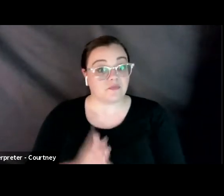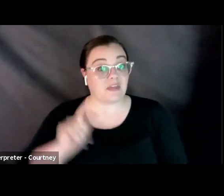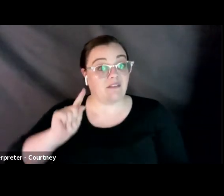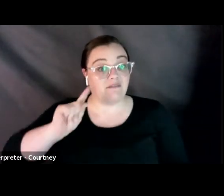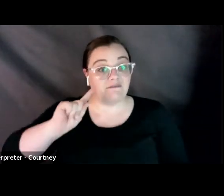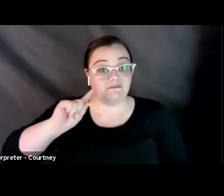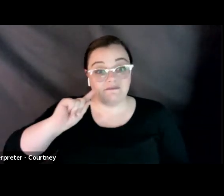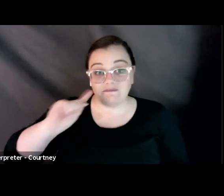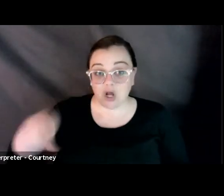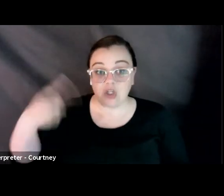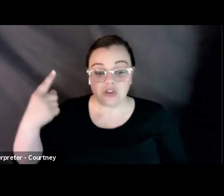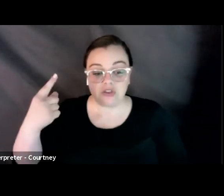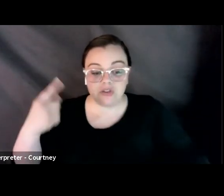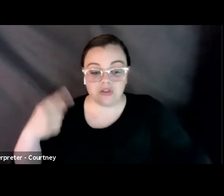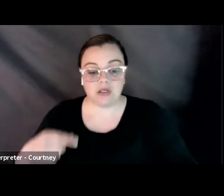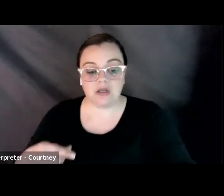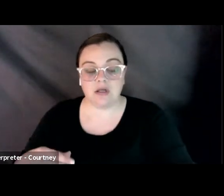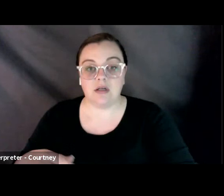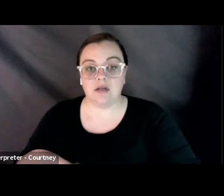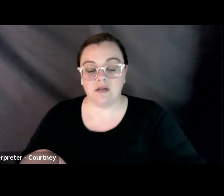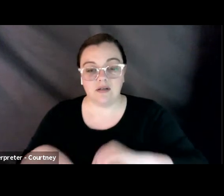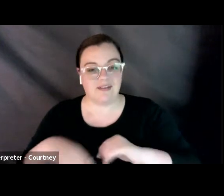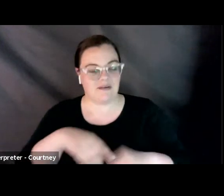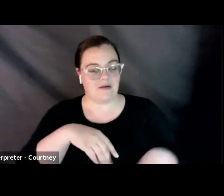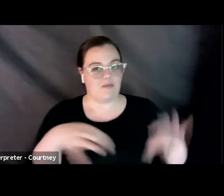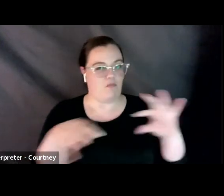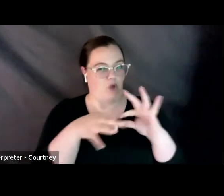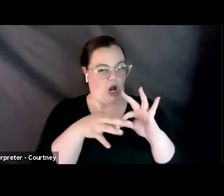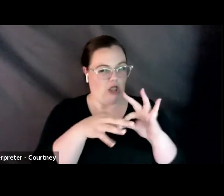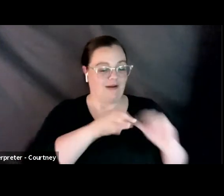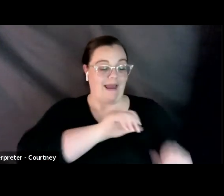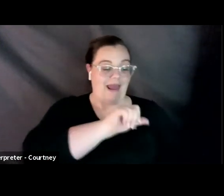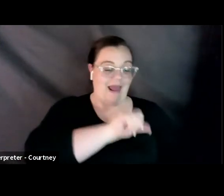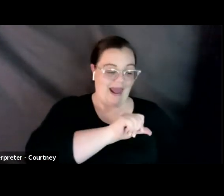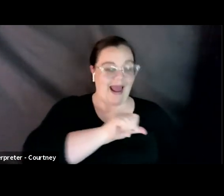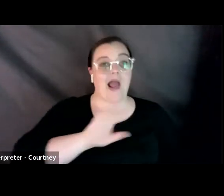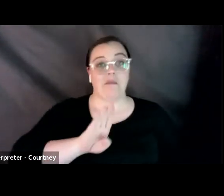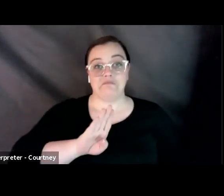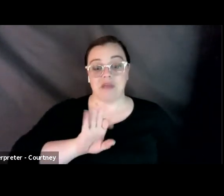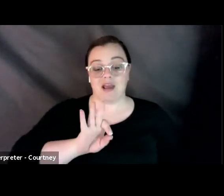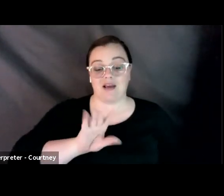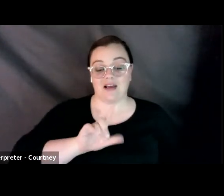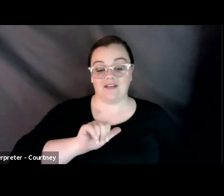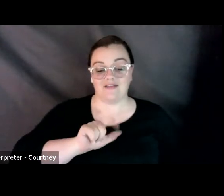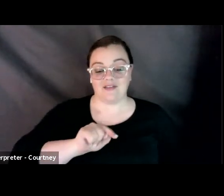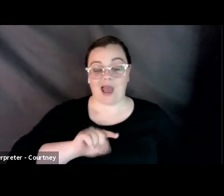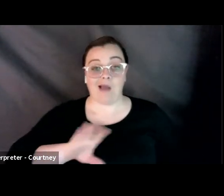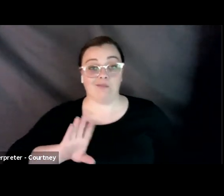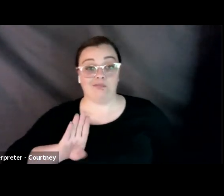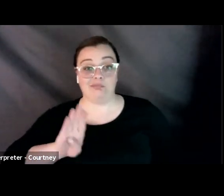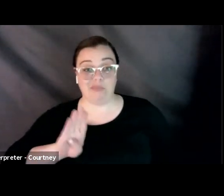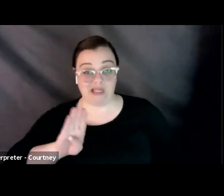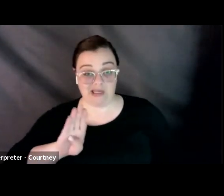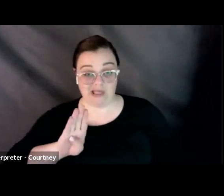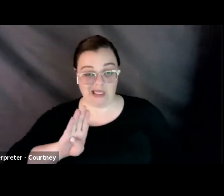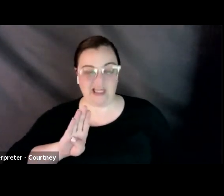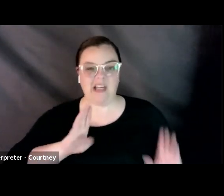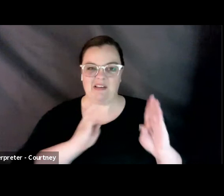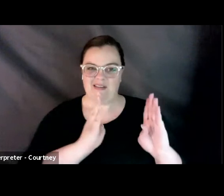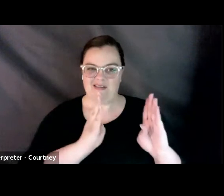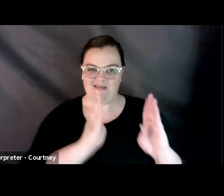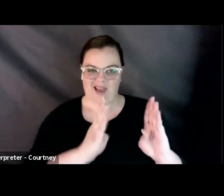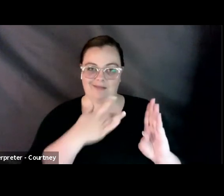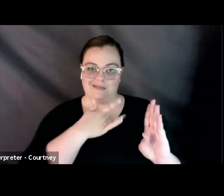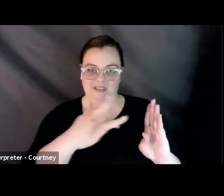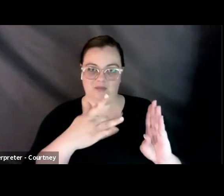bridge for the female voice is at A, B flat, B above middle C. That's the breaking point. So what we need to do is